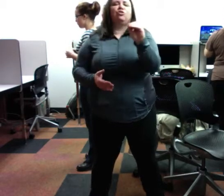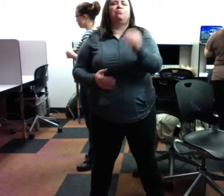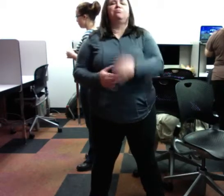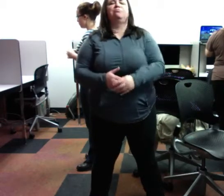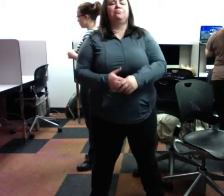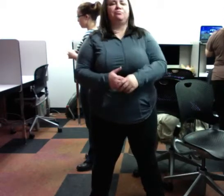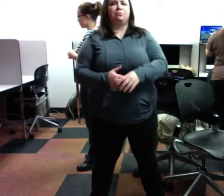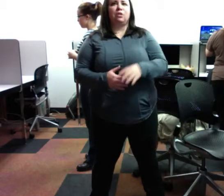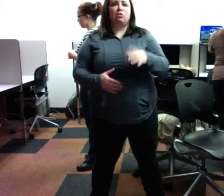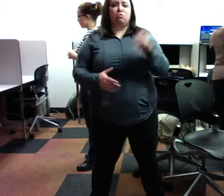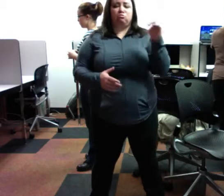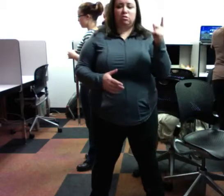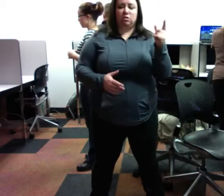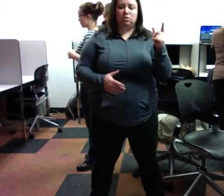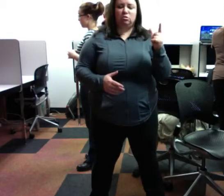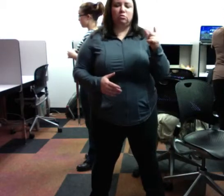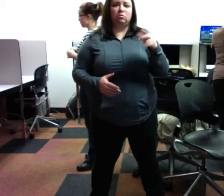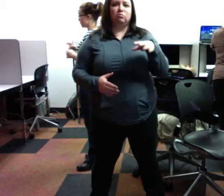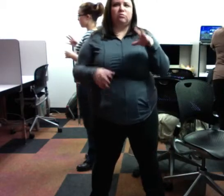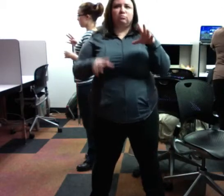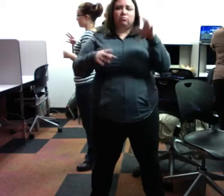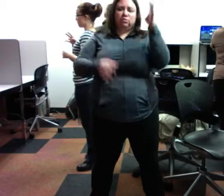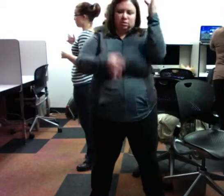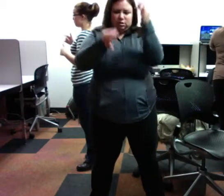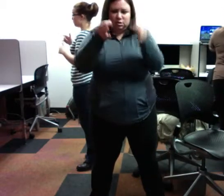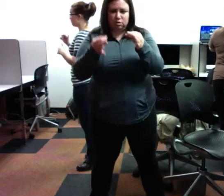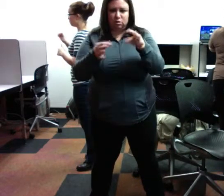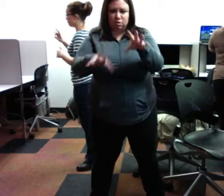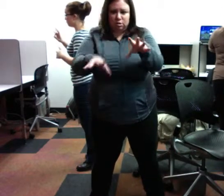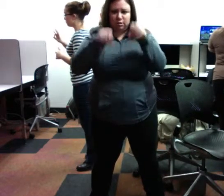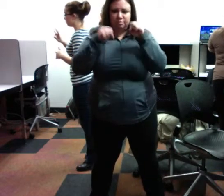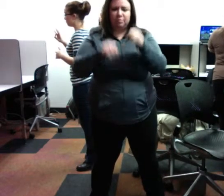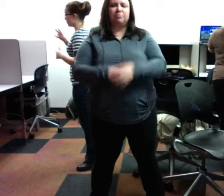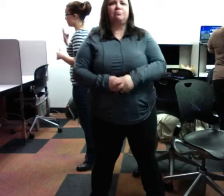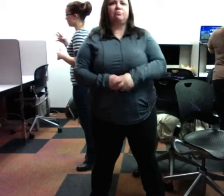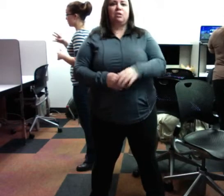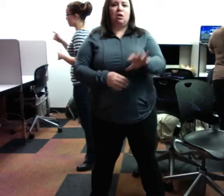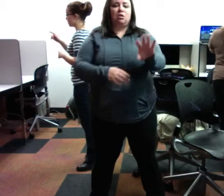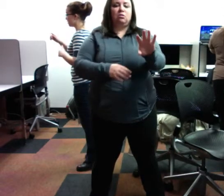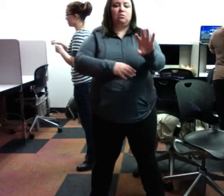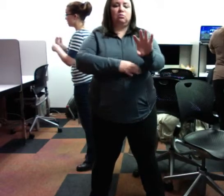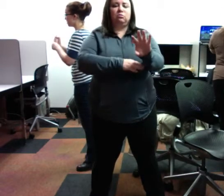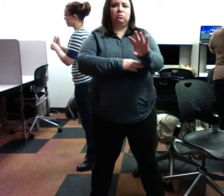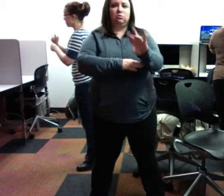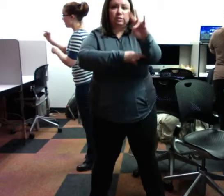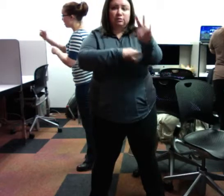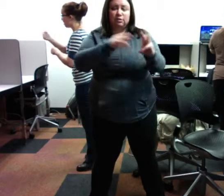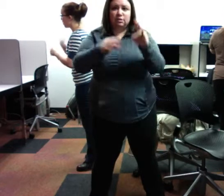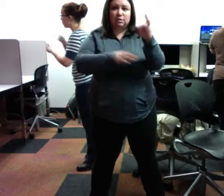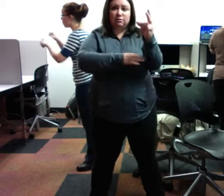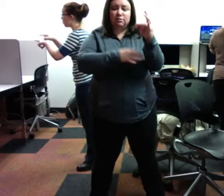And 17 years later, I did go to college. But I naively chose a college that was almost as expensive as